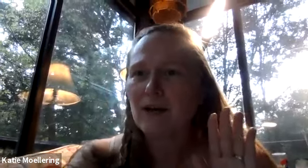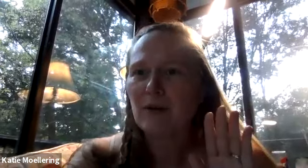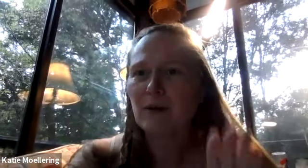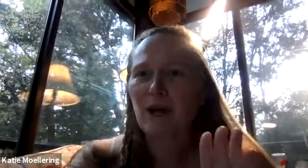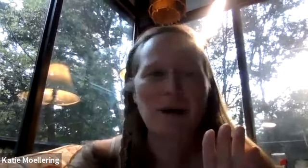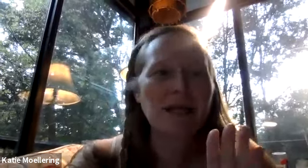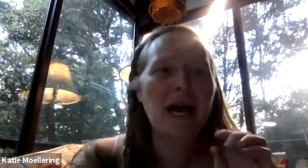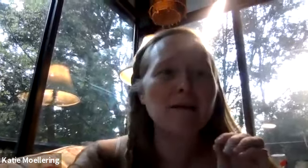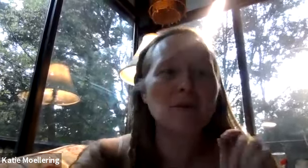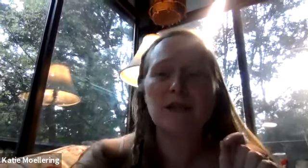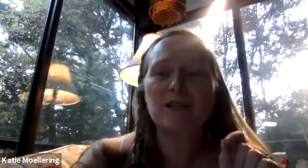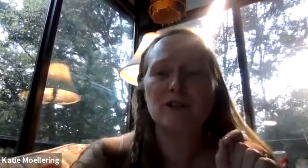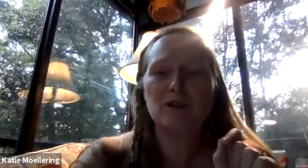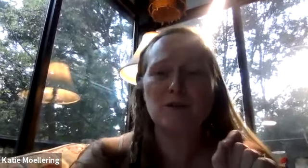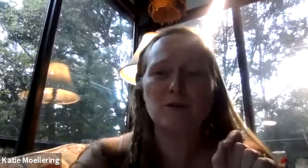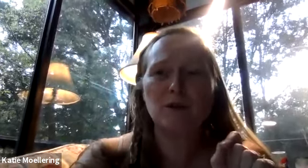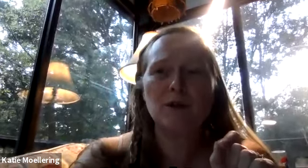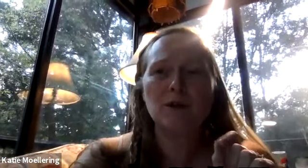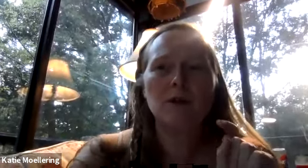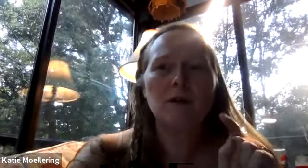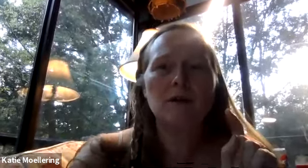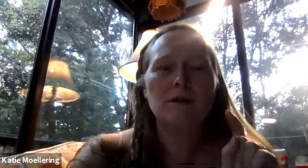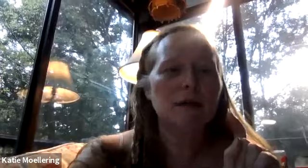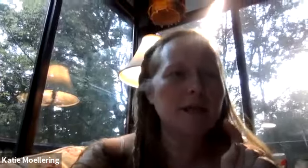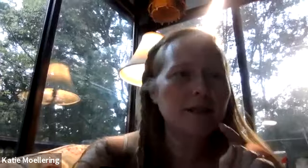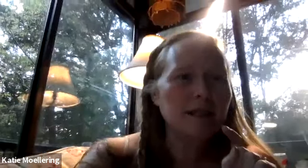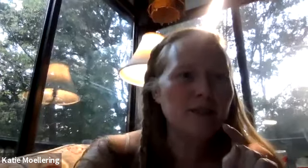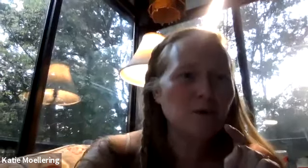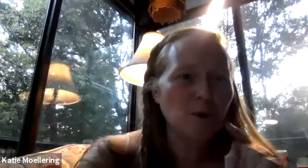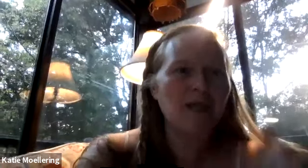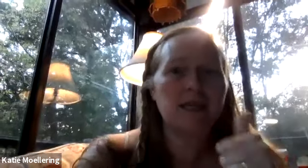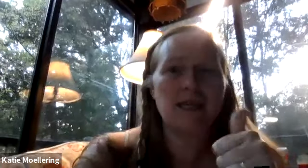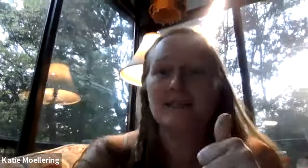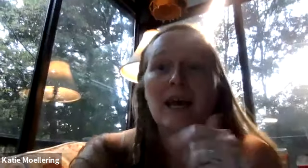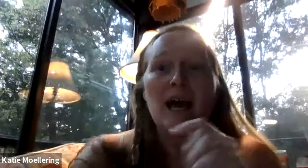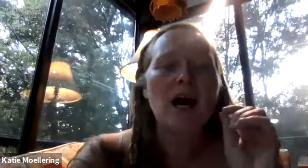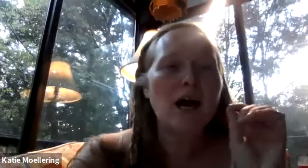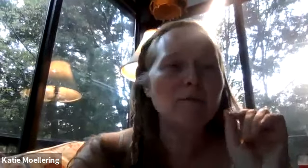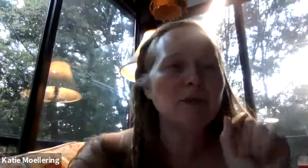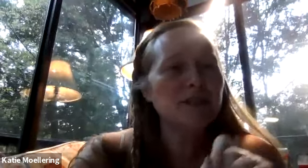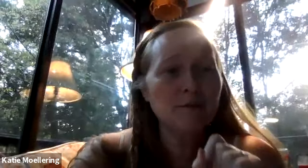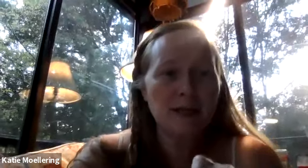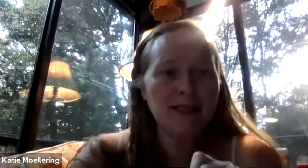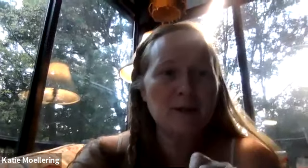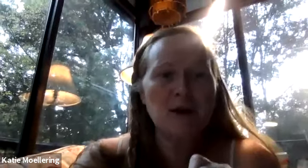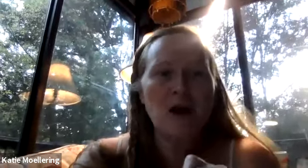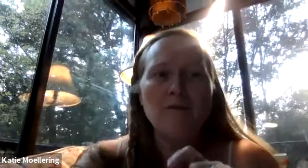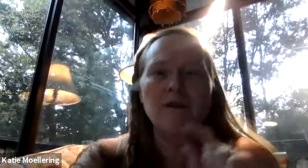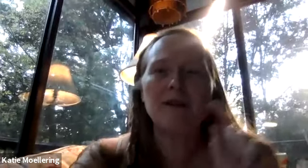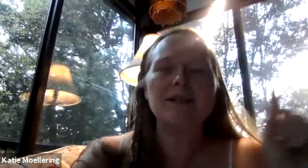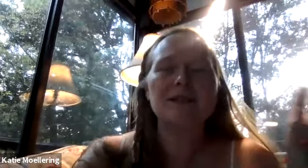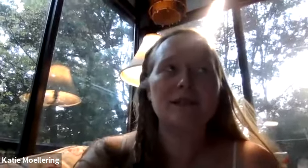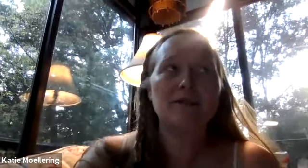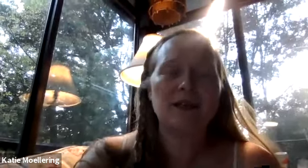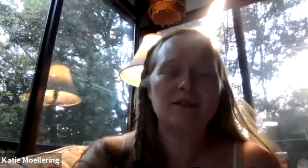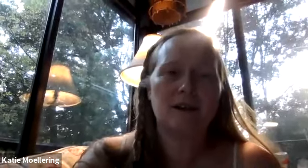Okay, we're going. I'm going to, and I think it's recording. Yes, I'm going to turn my camera off and see if I can log